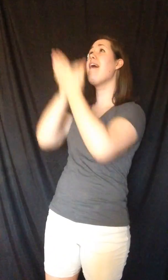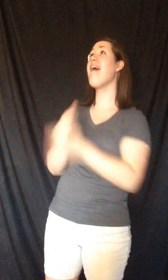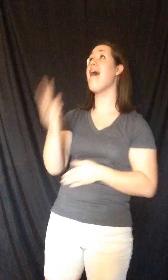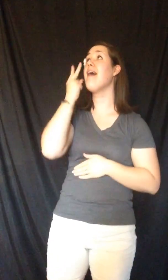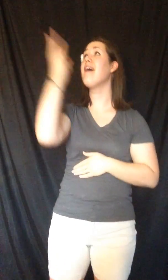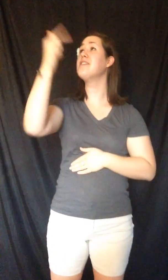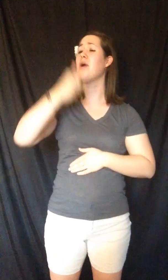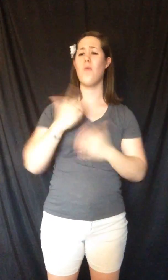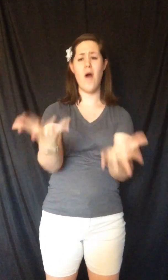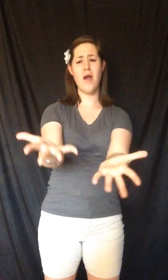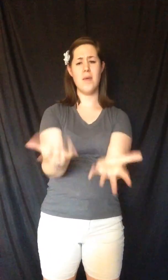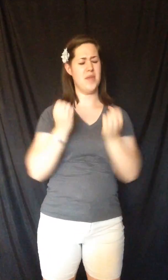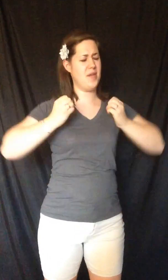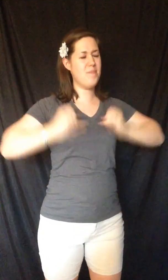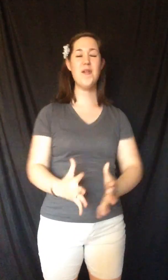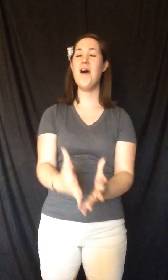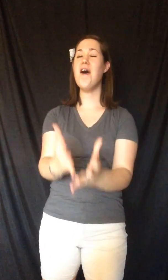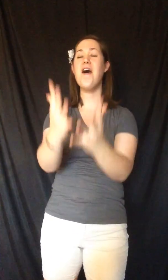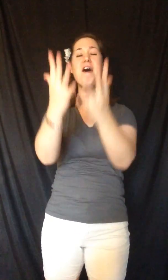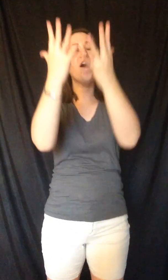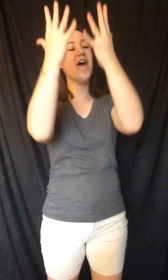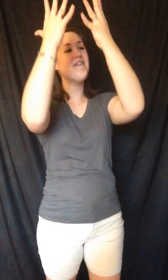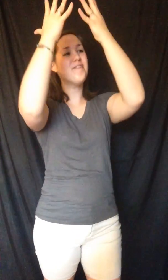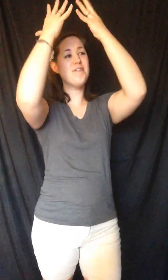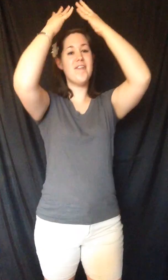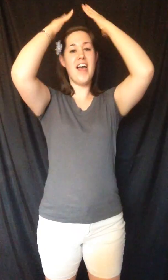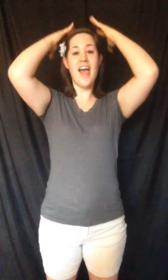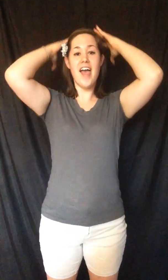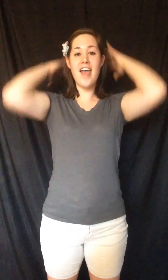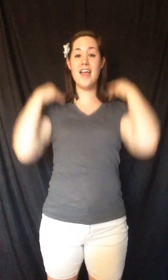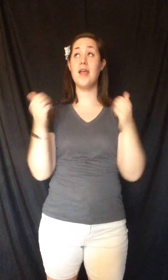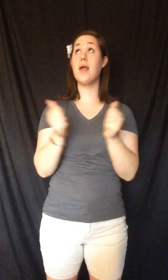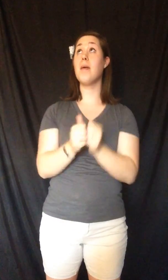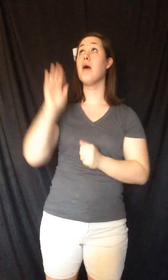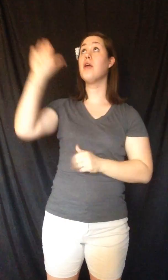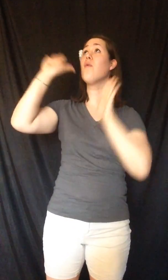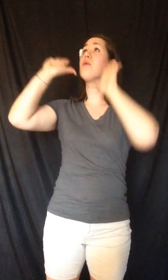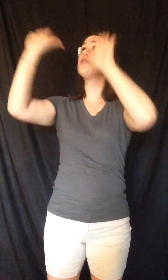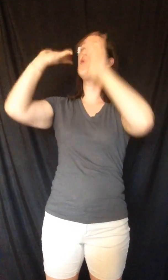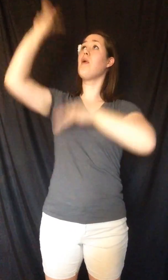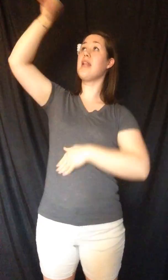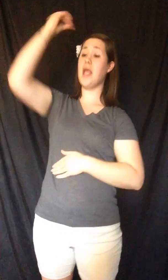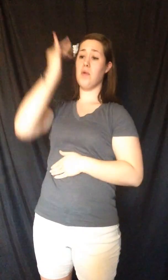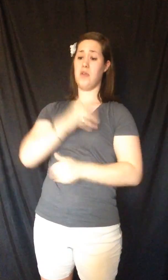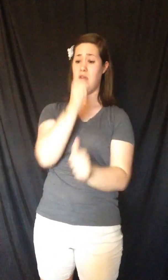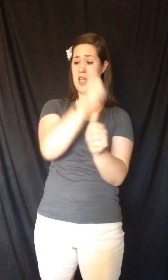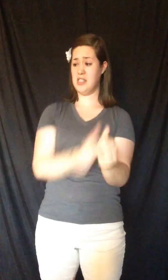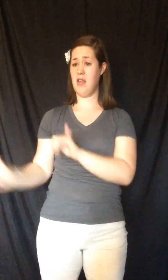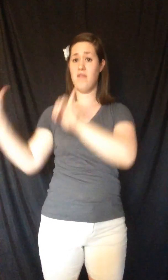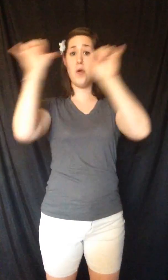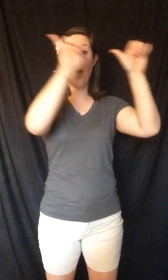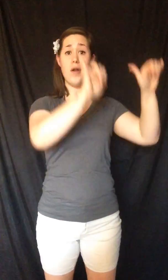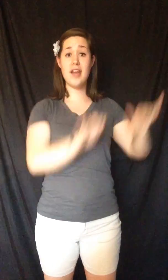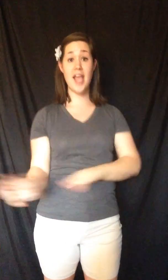eyes. I want to be blown away by your extraordinary grace, every ordinary